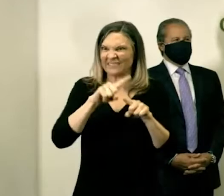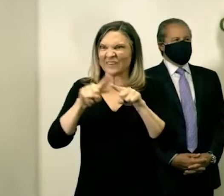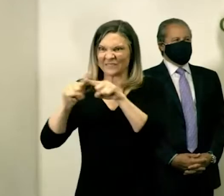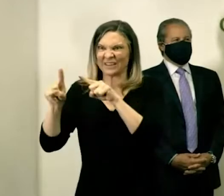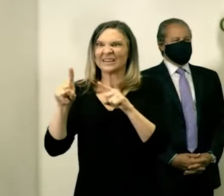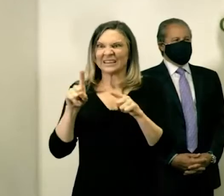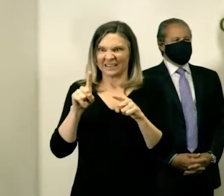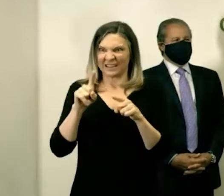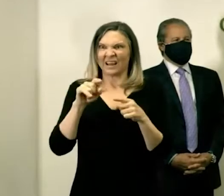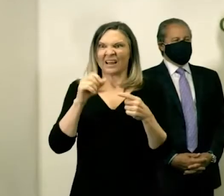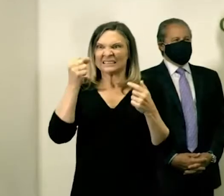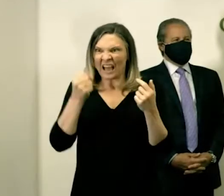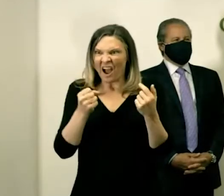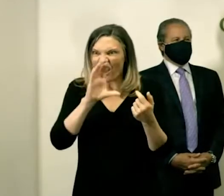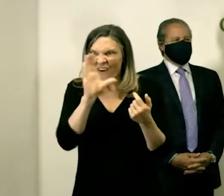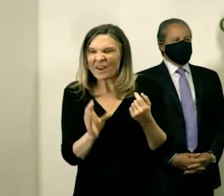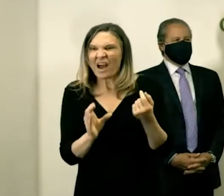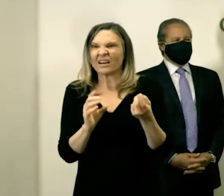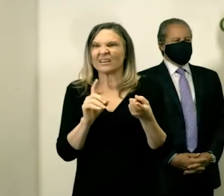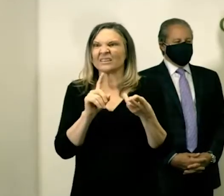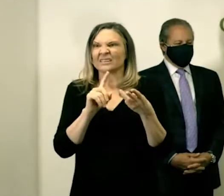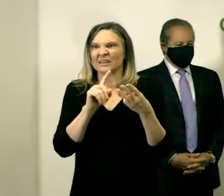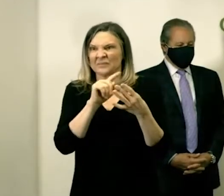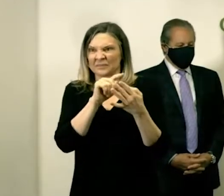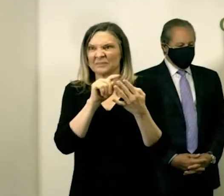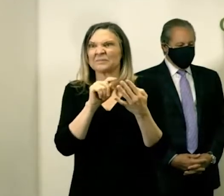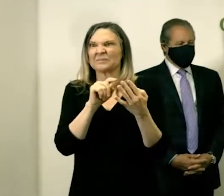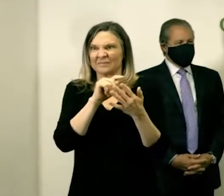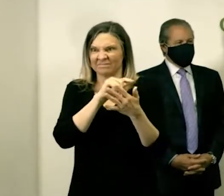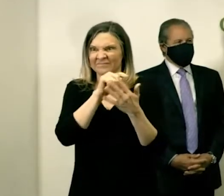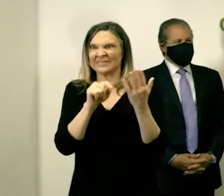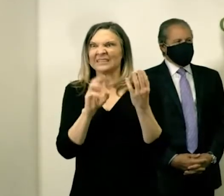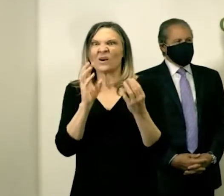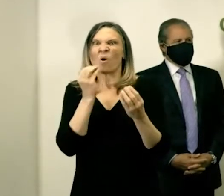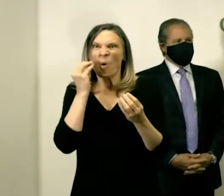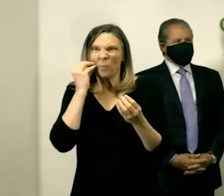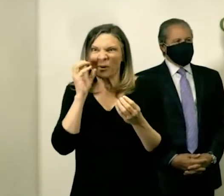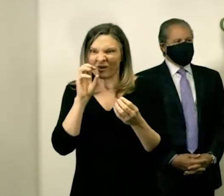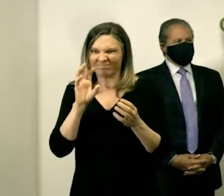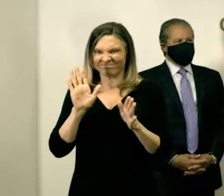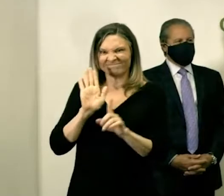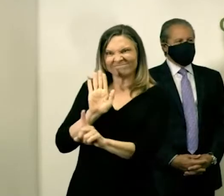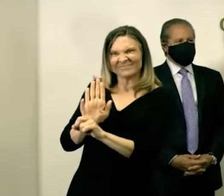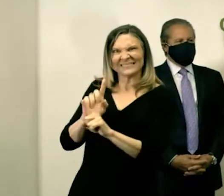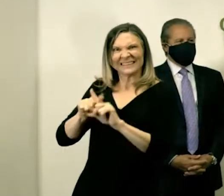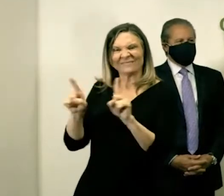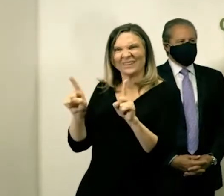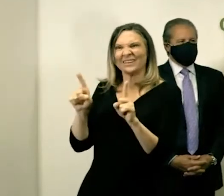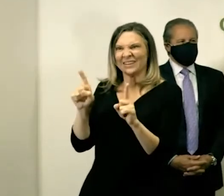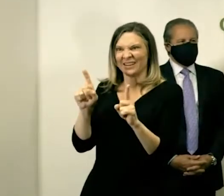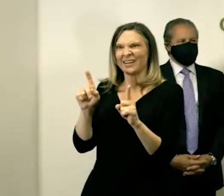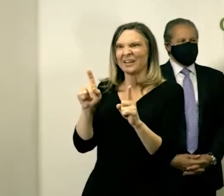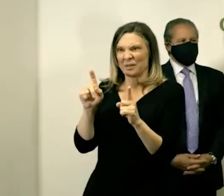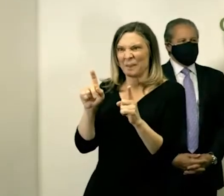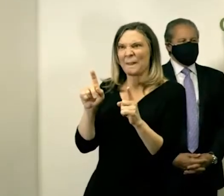in California, and we have our own homegrown mutation, which is referred to as the West Coast